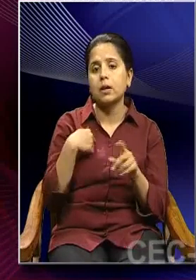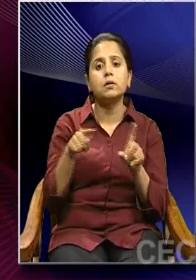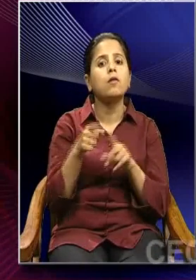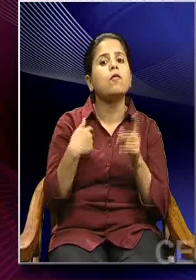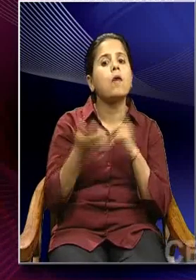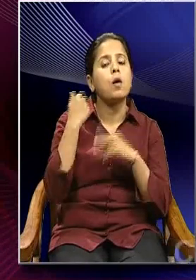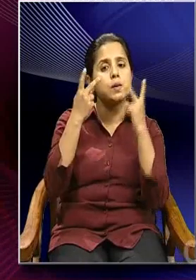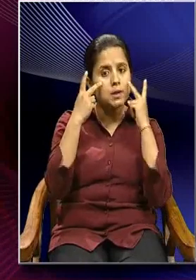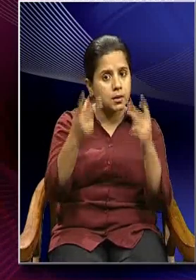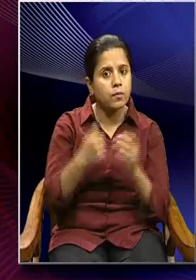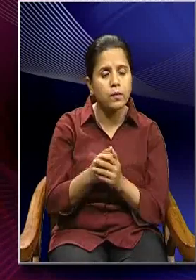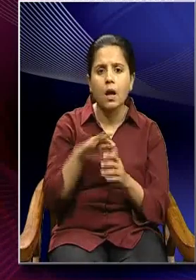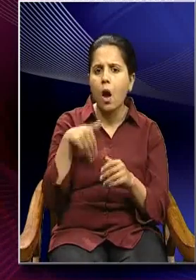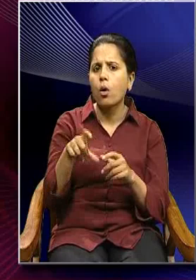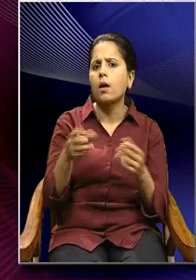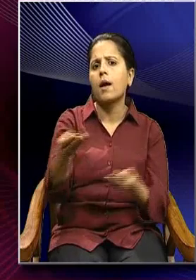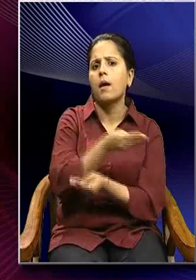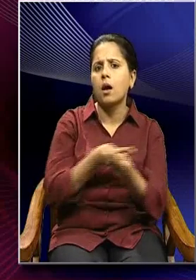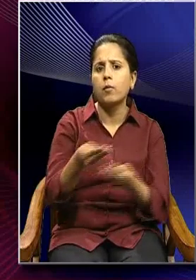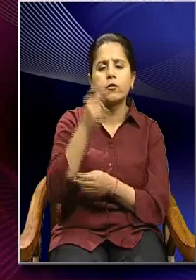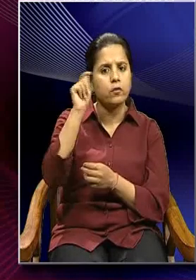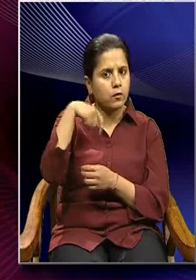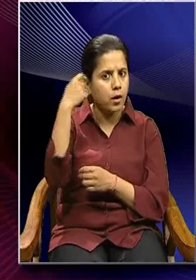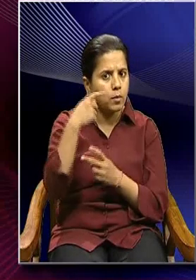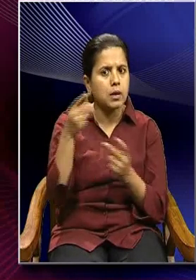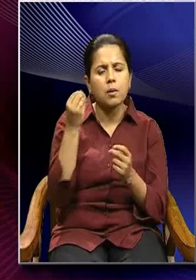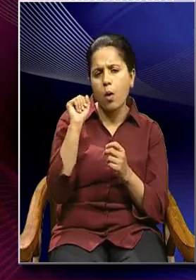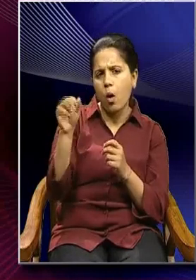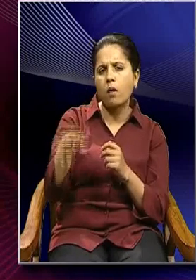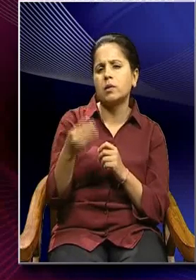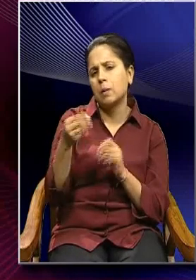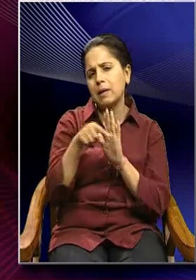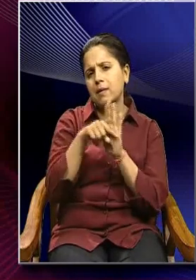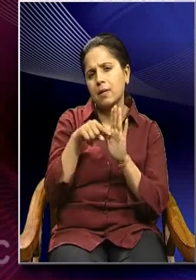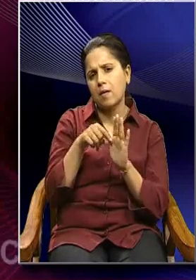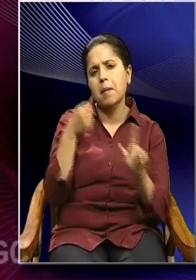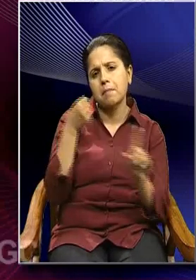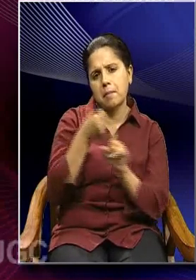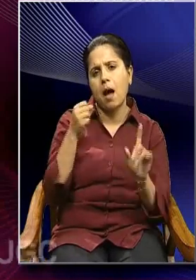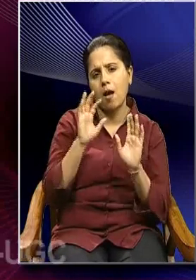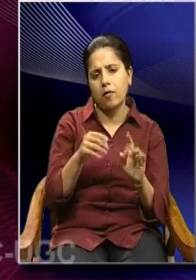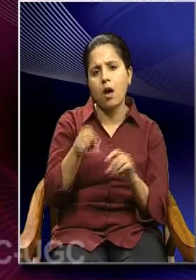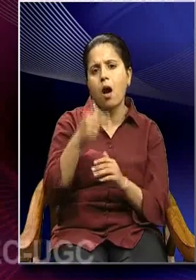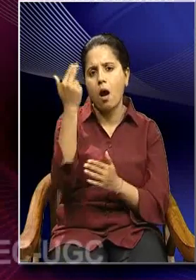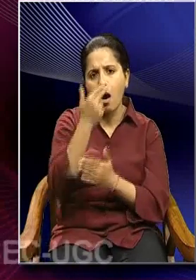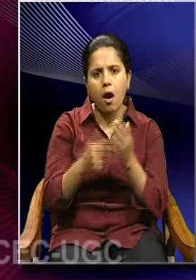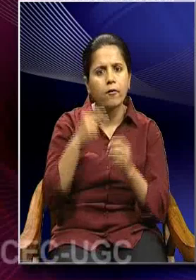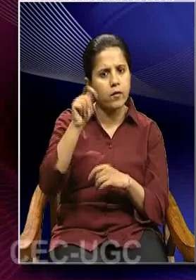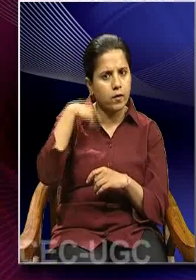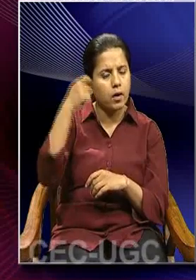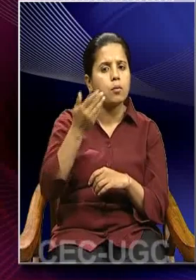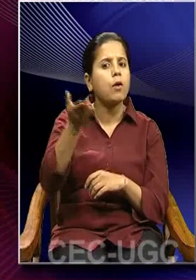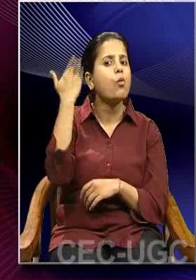find that how the commercialization of the films, they had some kind of a negative impact on the art films of those